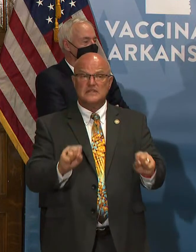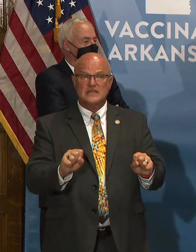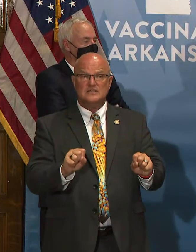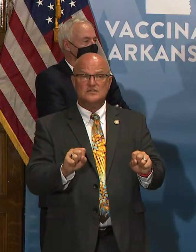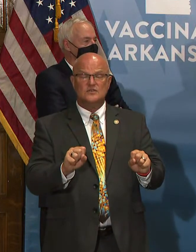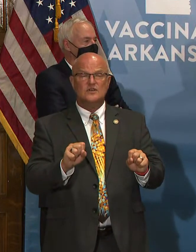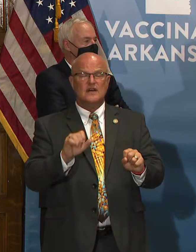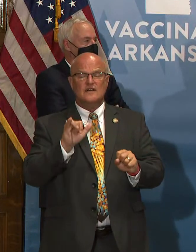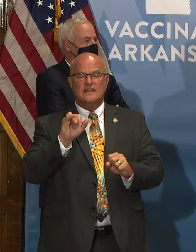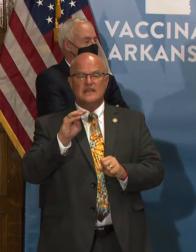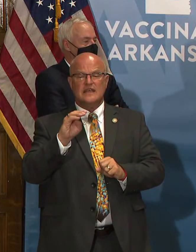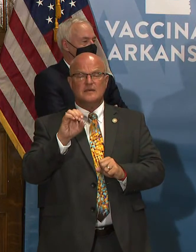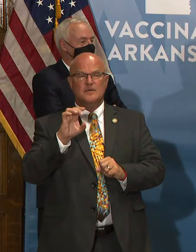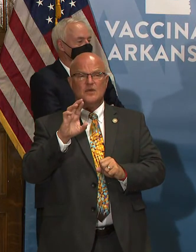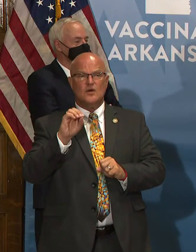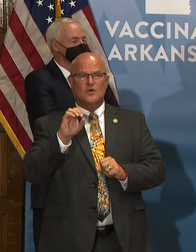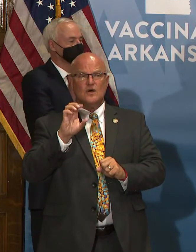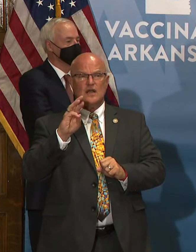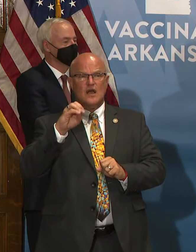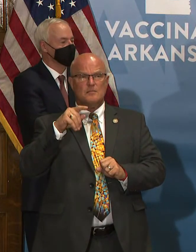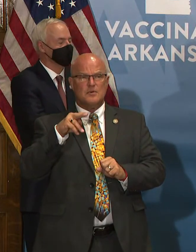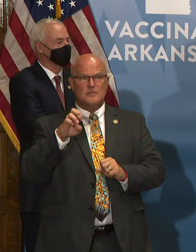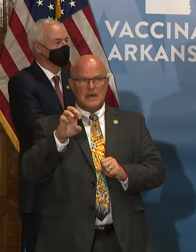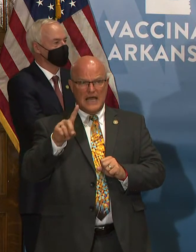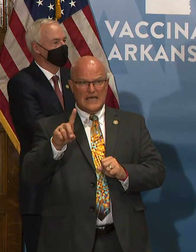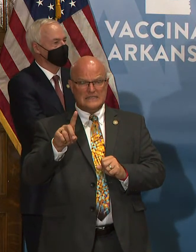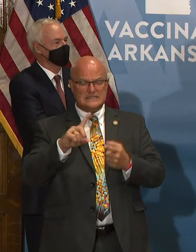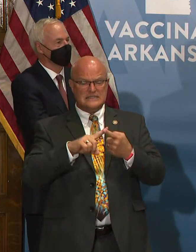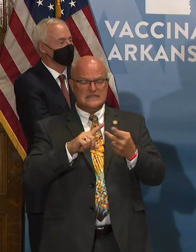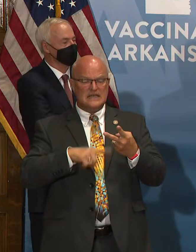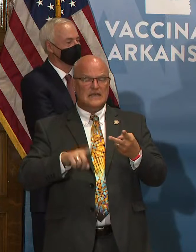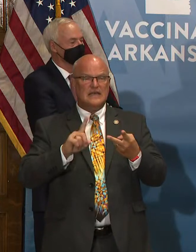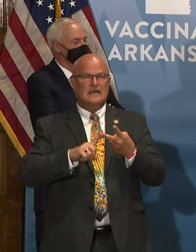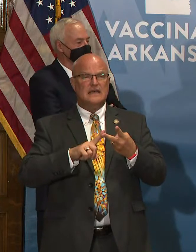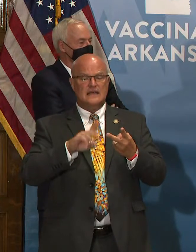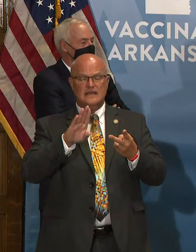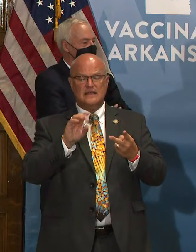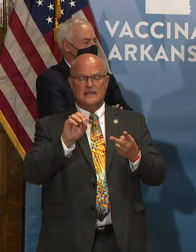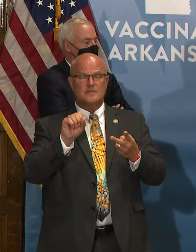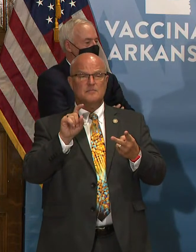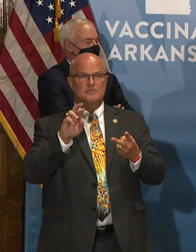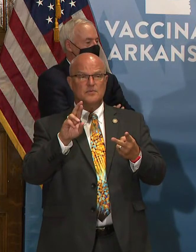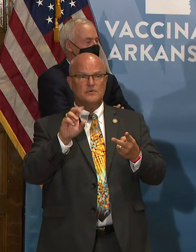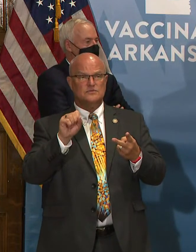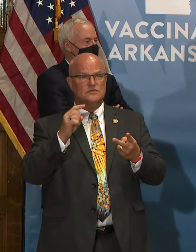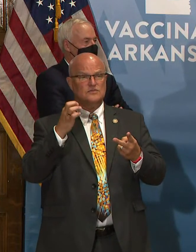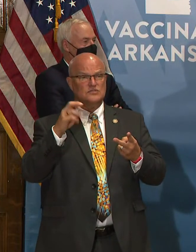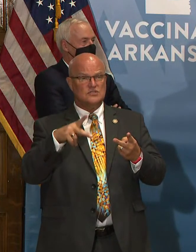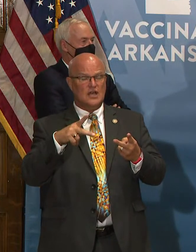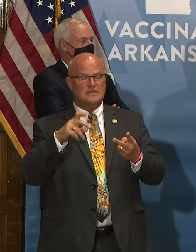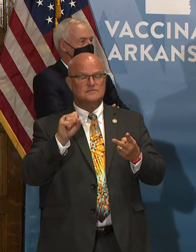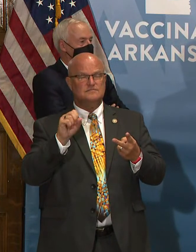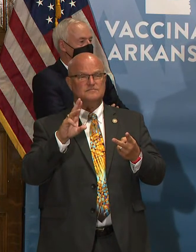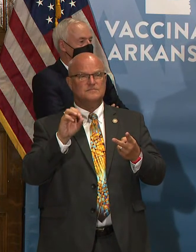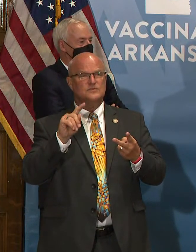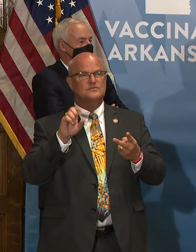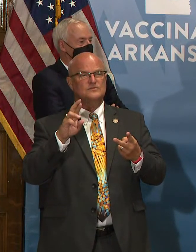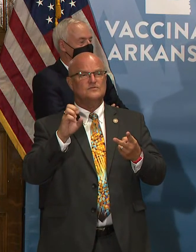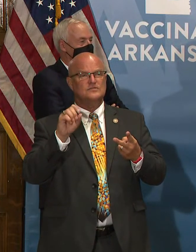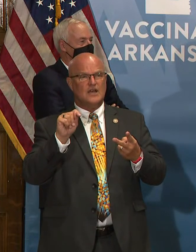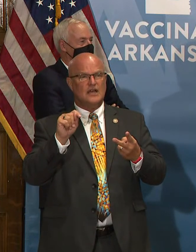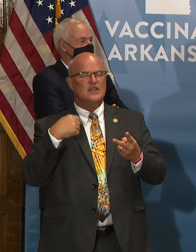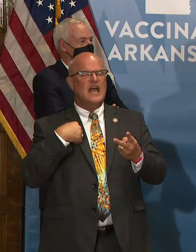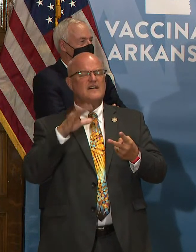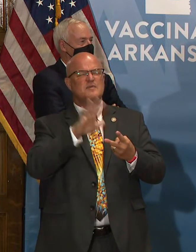the immunocompromised as well as a booster shot, what we expect is that we have right now in the